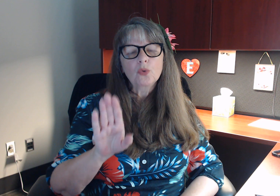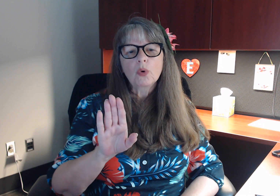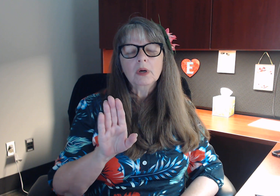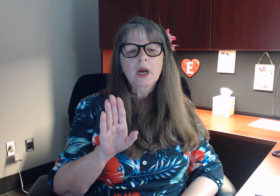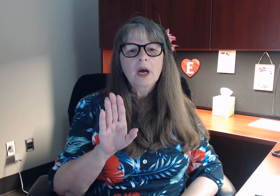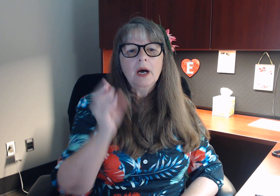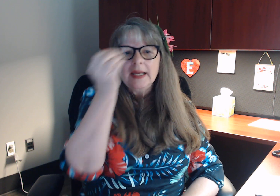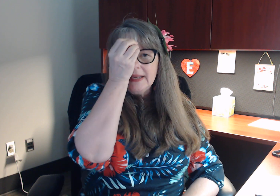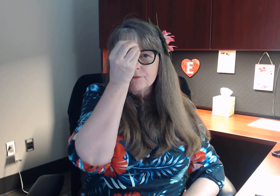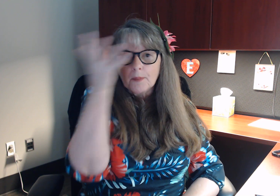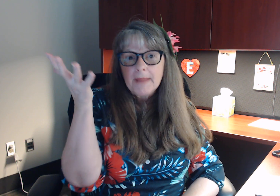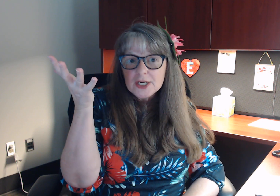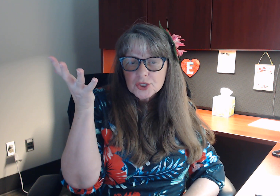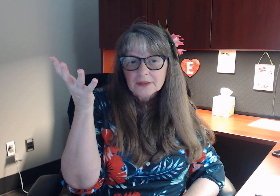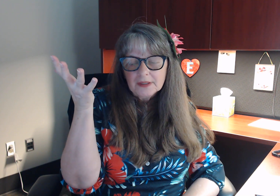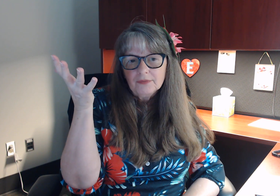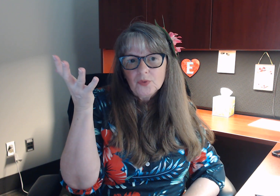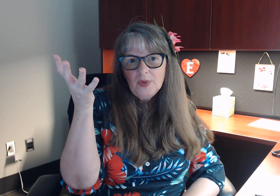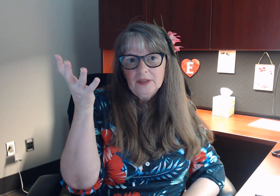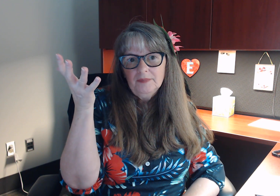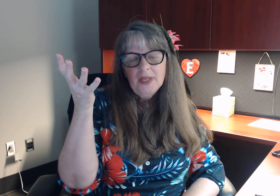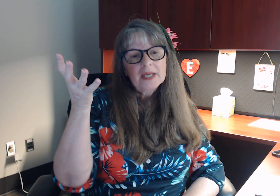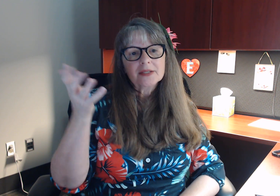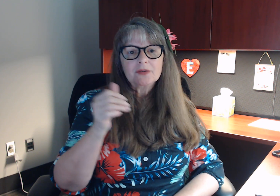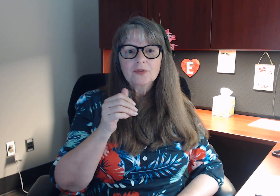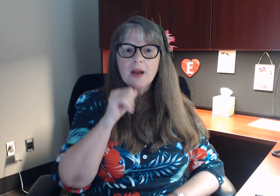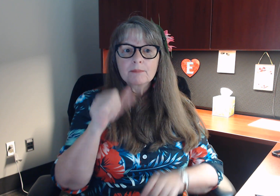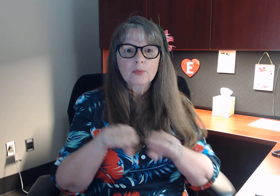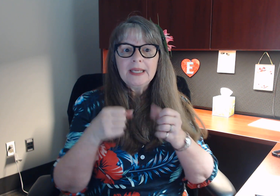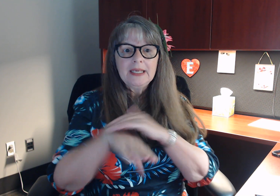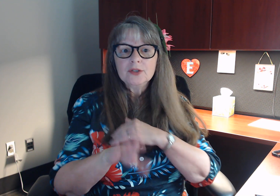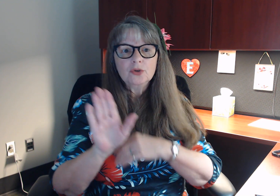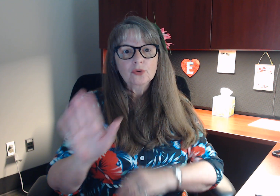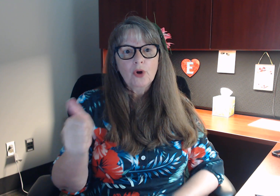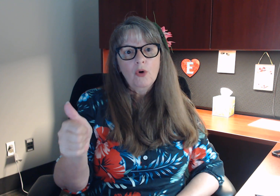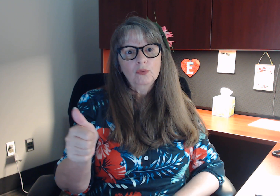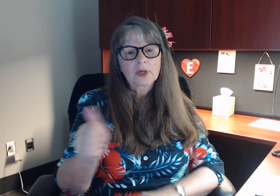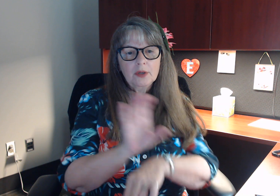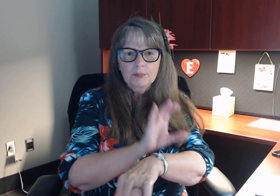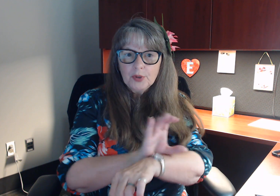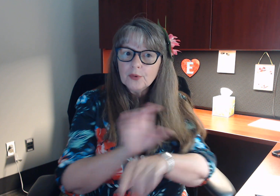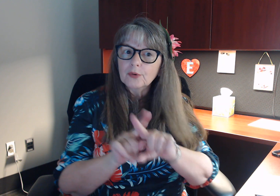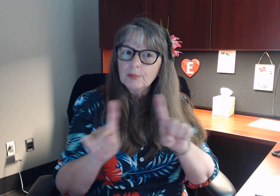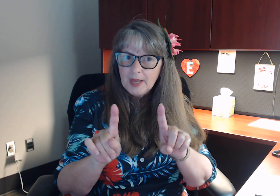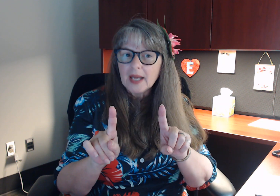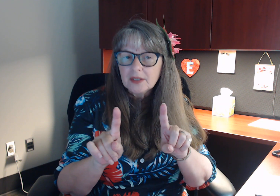your information, if you will, because they're not breaking into your own computer, but all